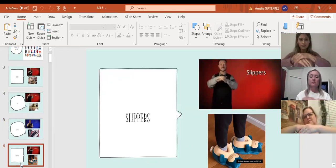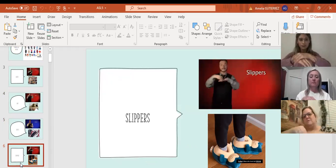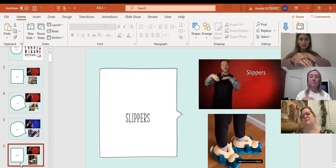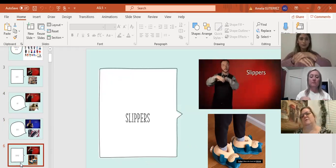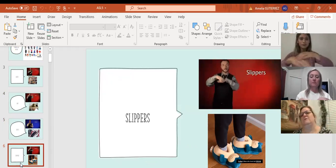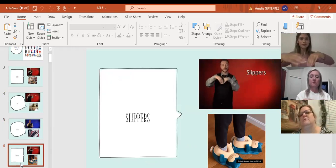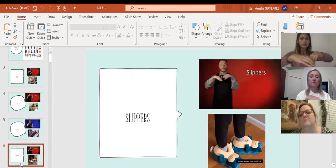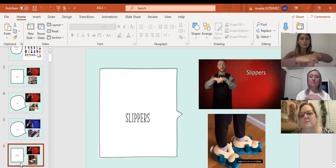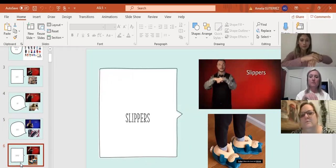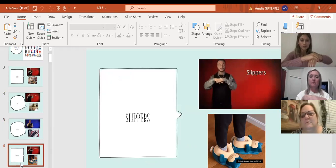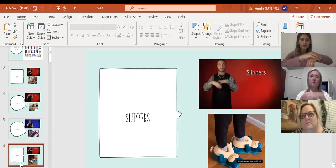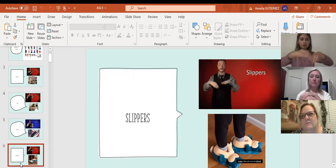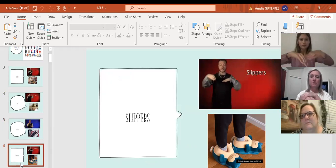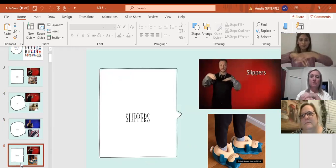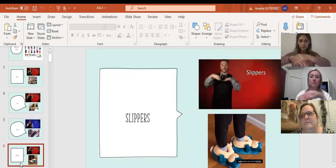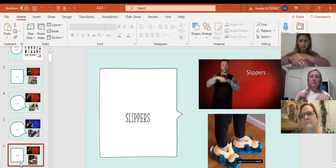Slippers.